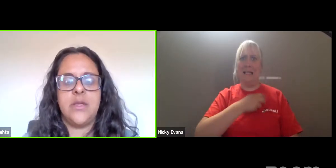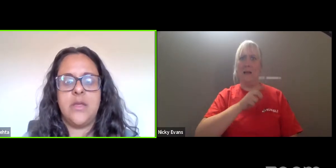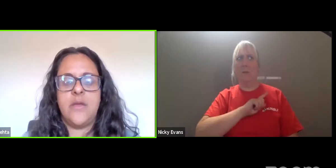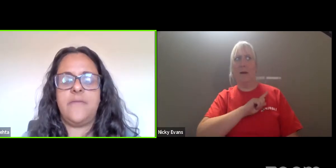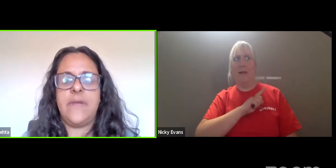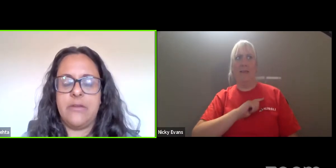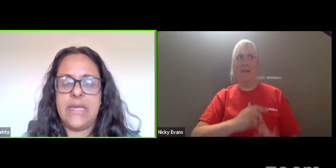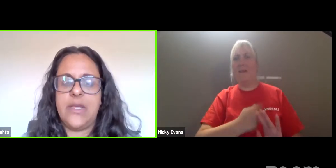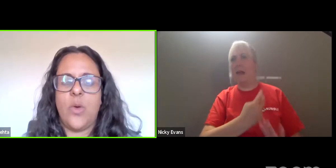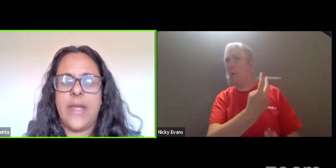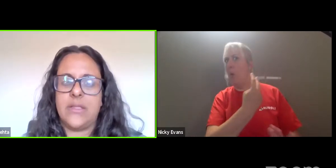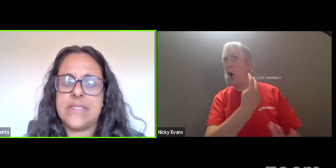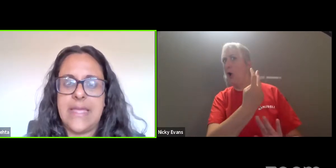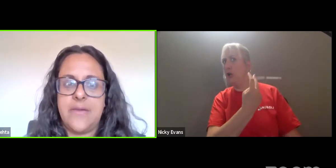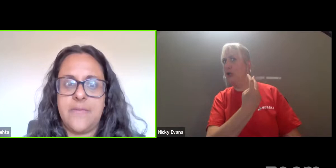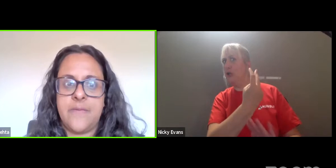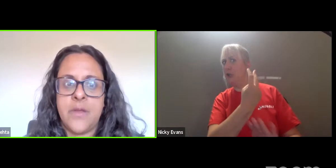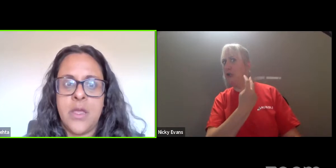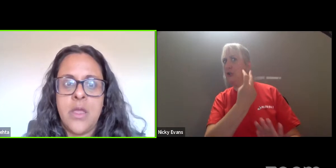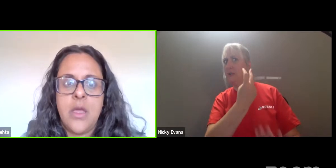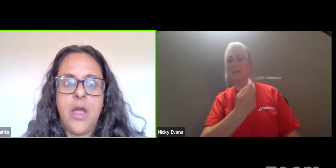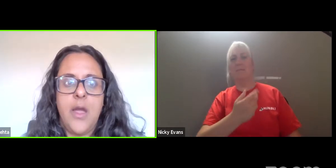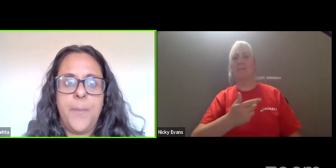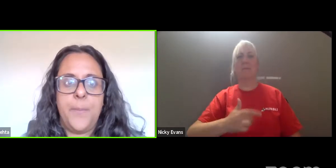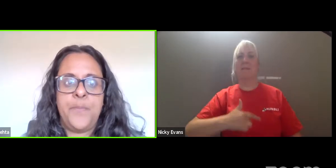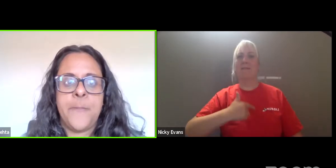and feeling really quite unsafe.